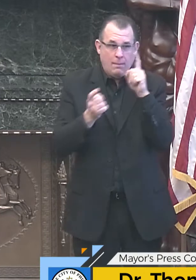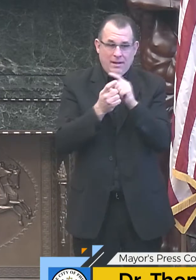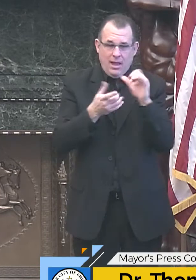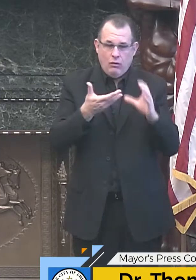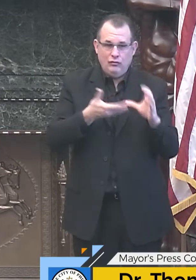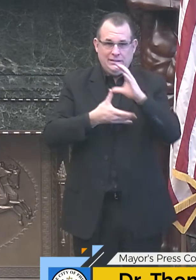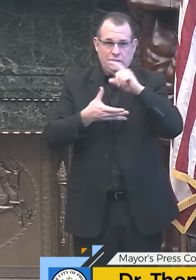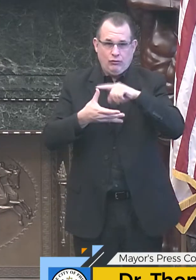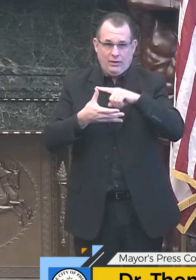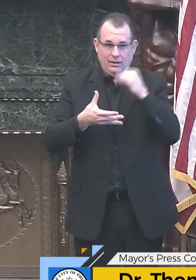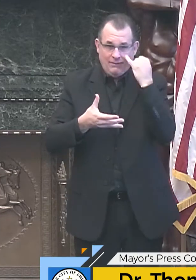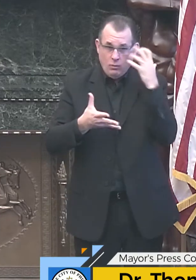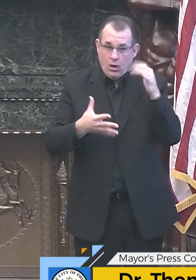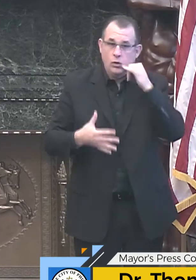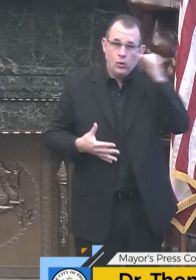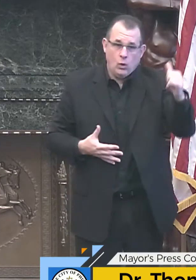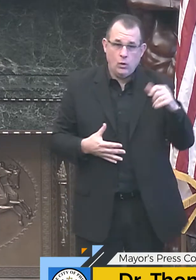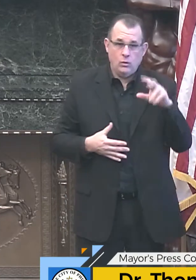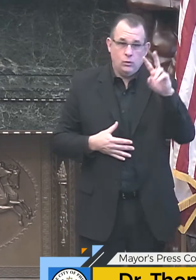interested, call